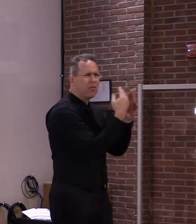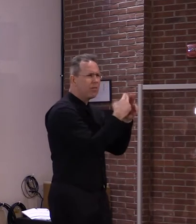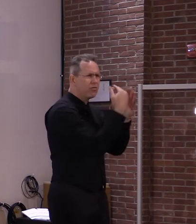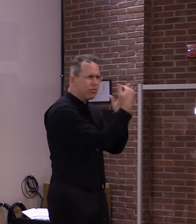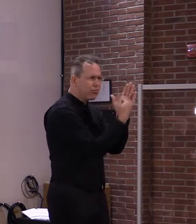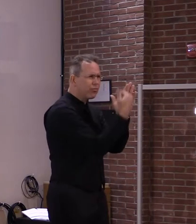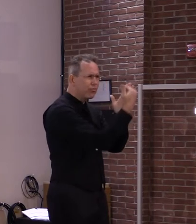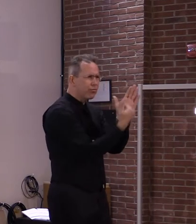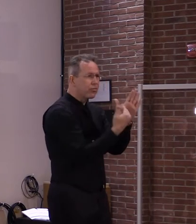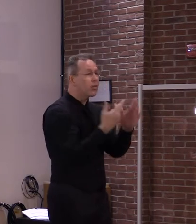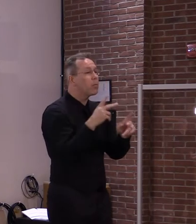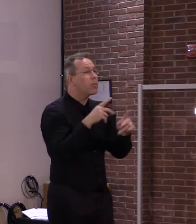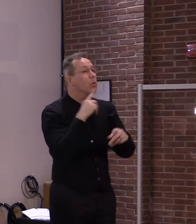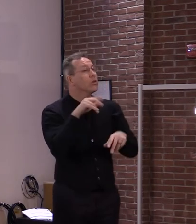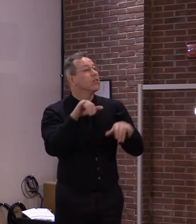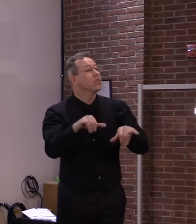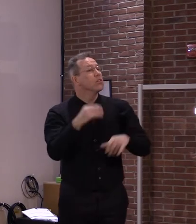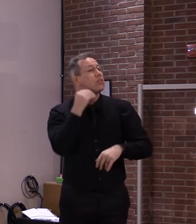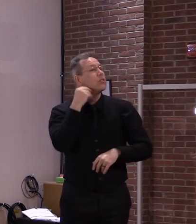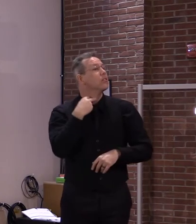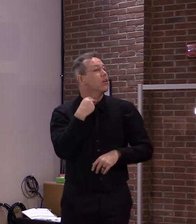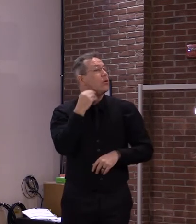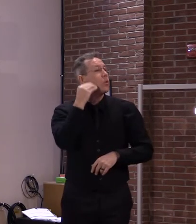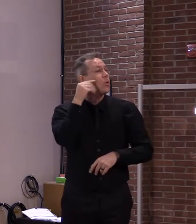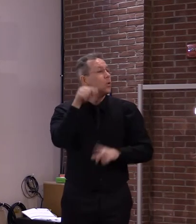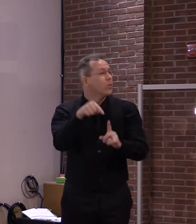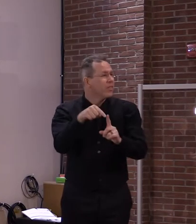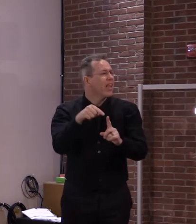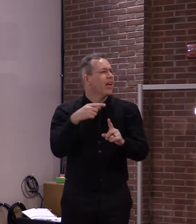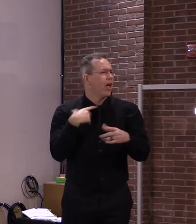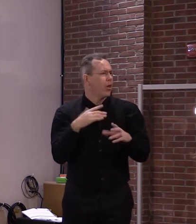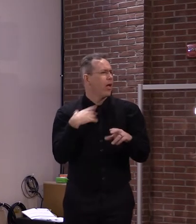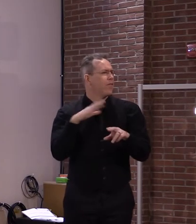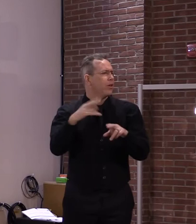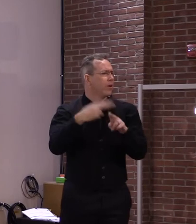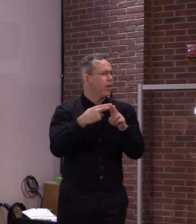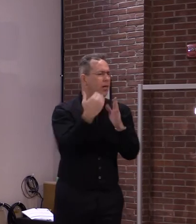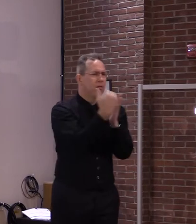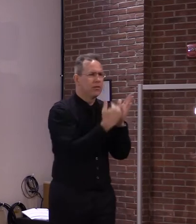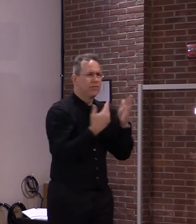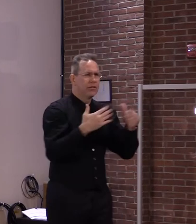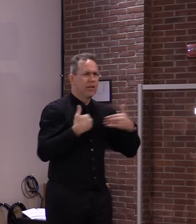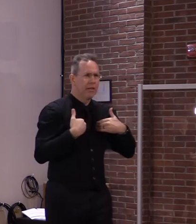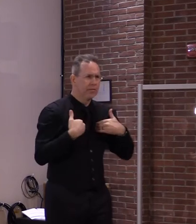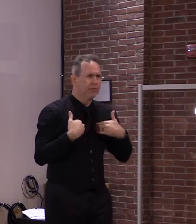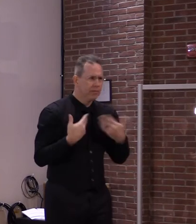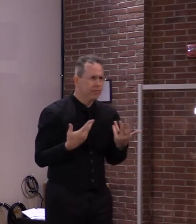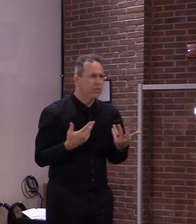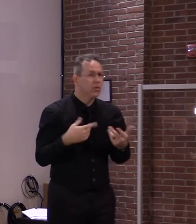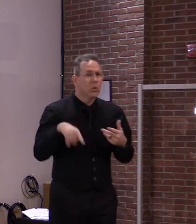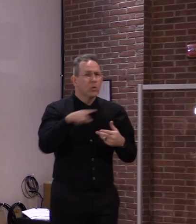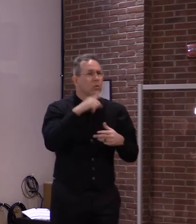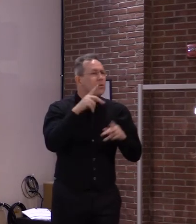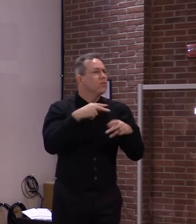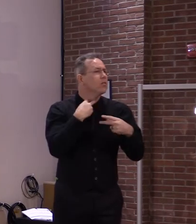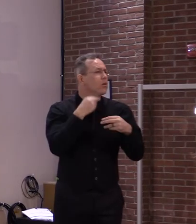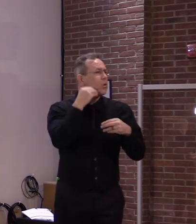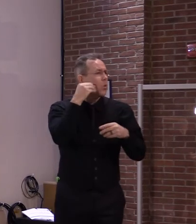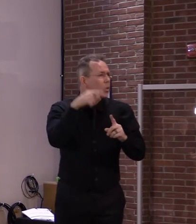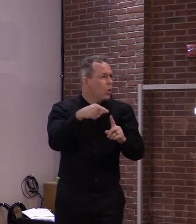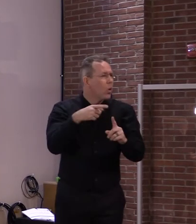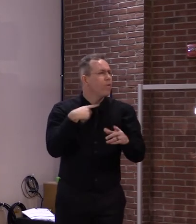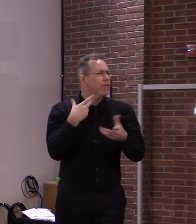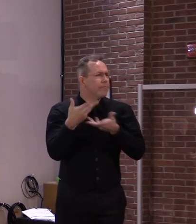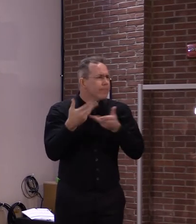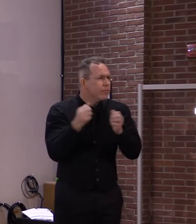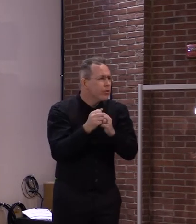we we will we do have lists of the homebound people and we would coordinate it with ems and the home health